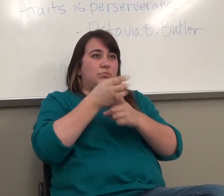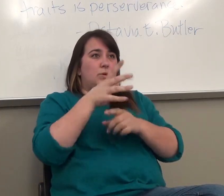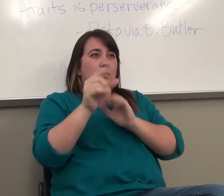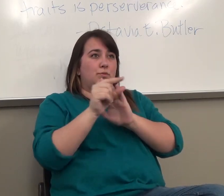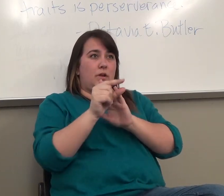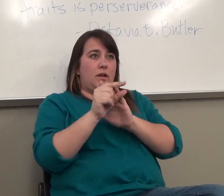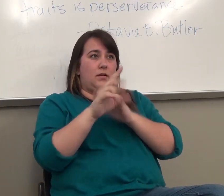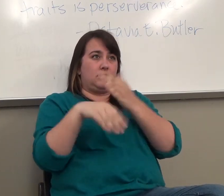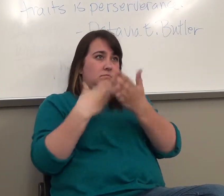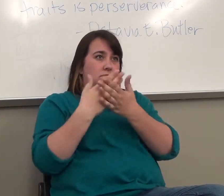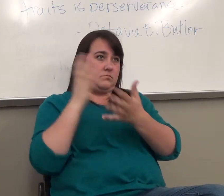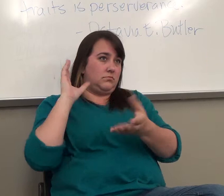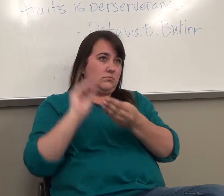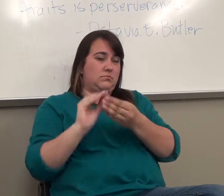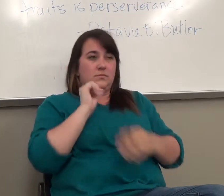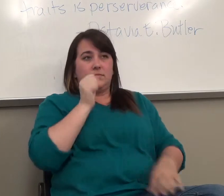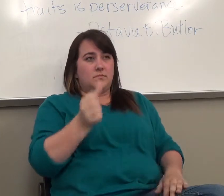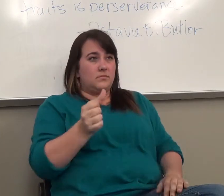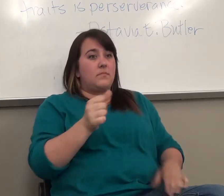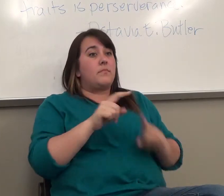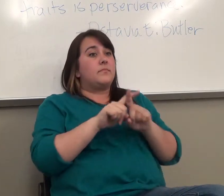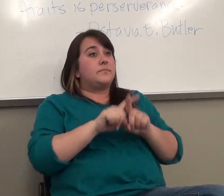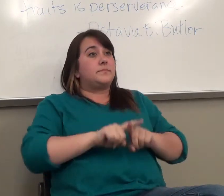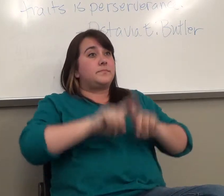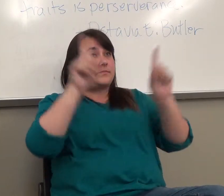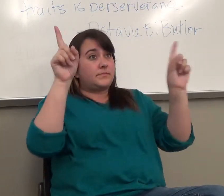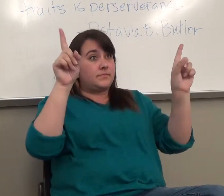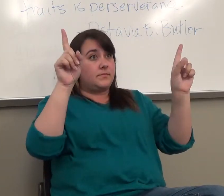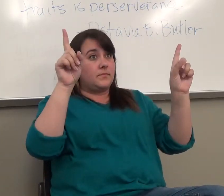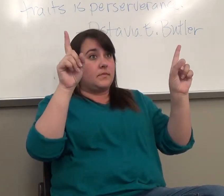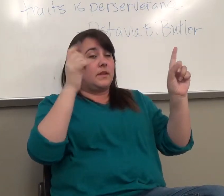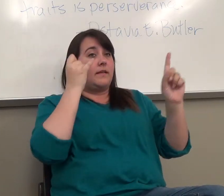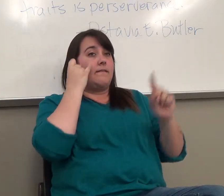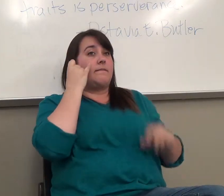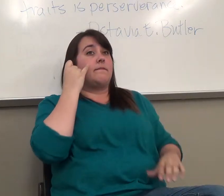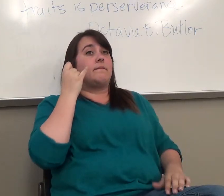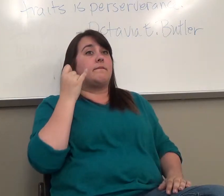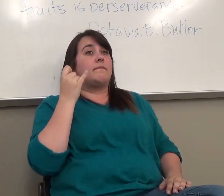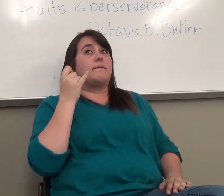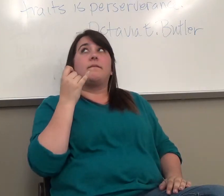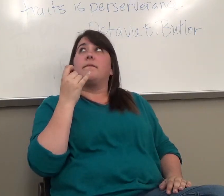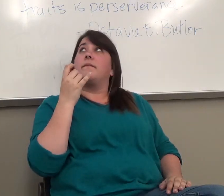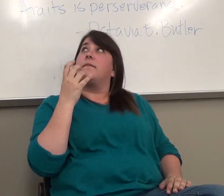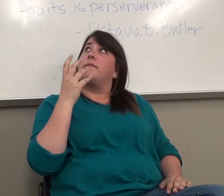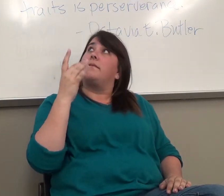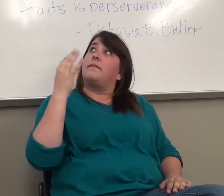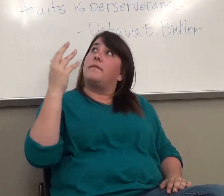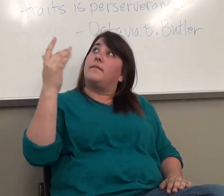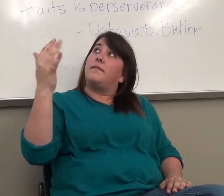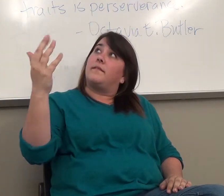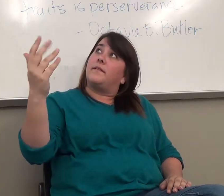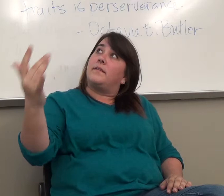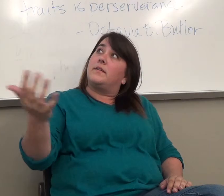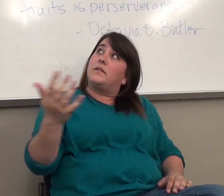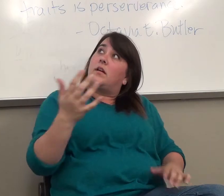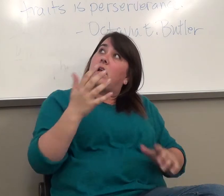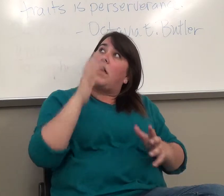class. But if you don't have it filled in by this time, this does